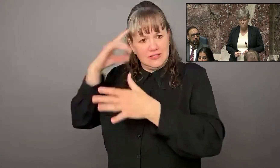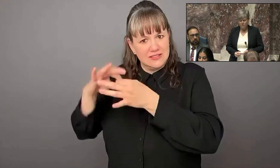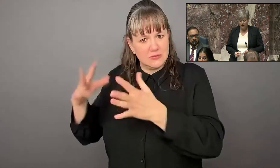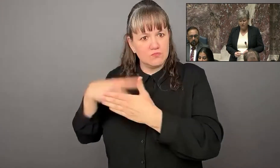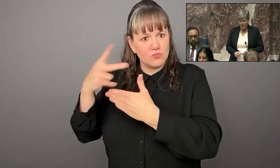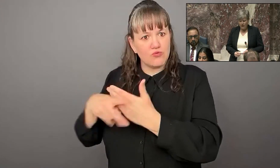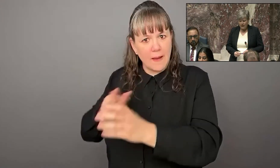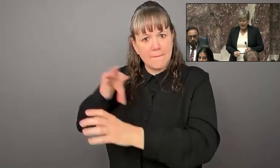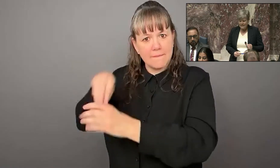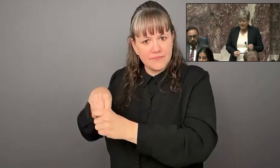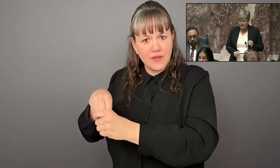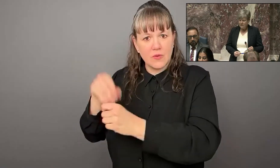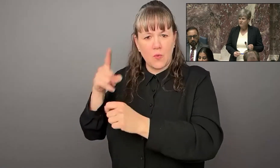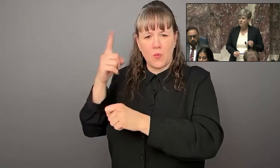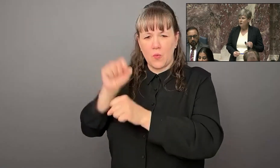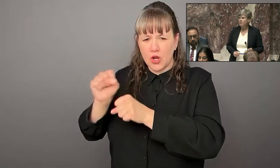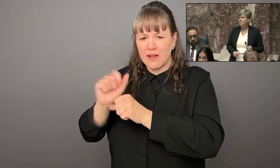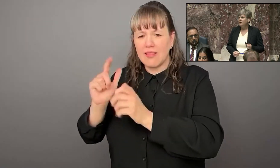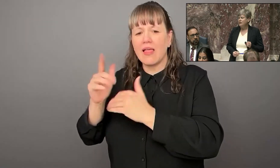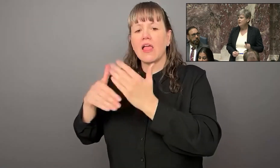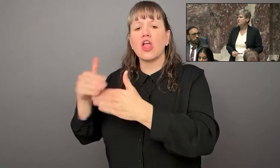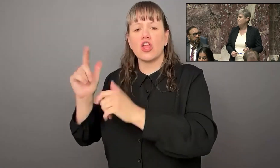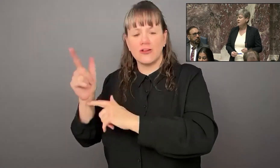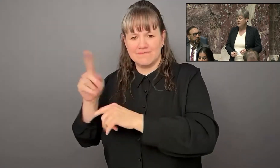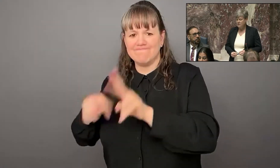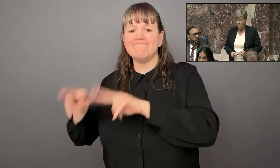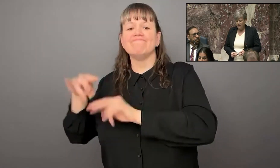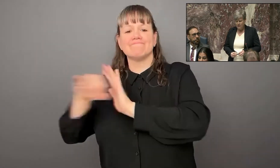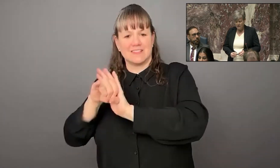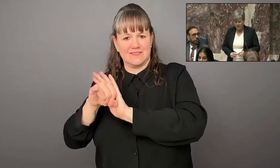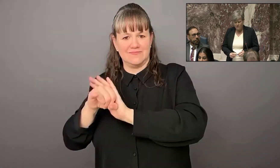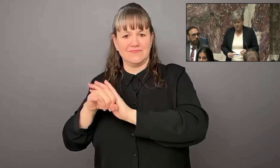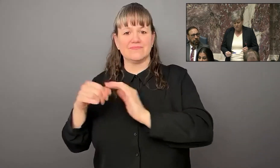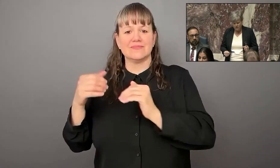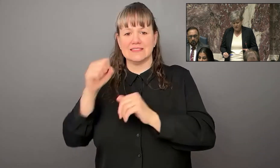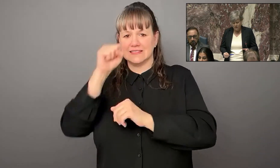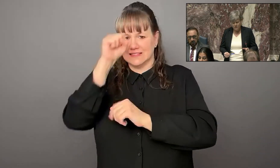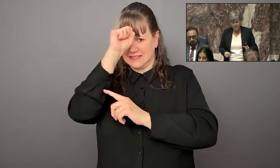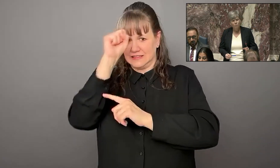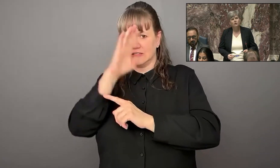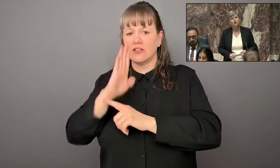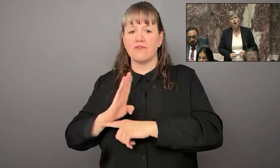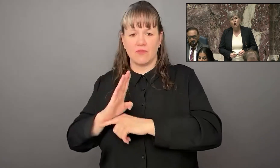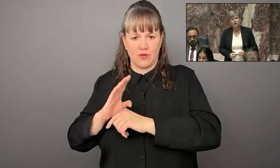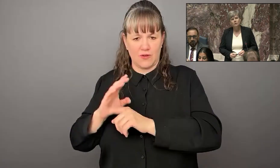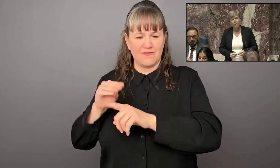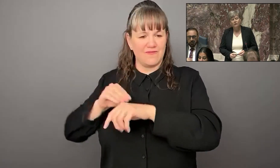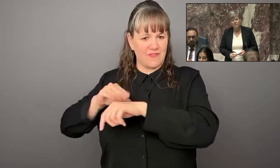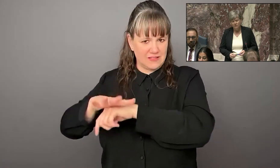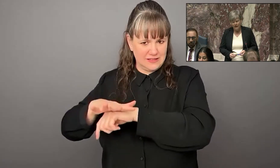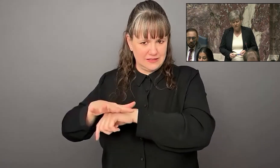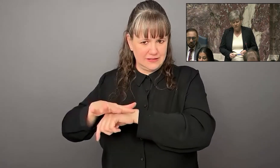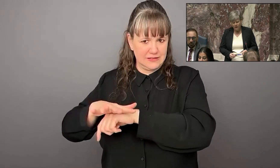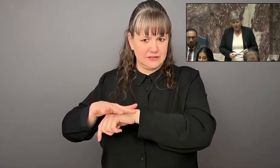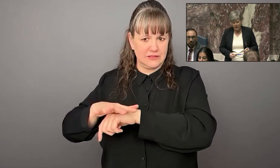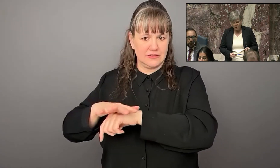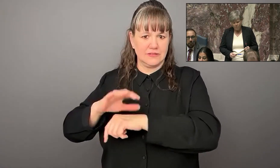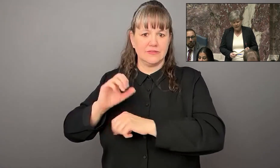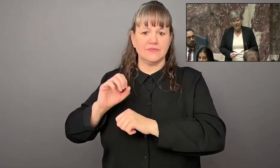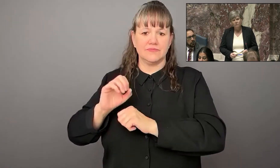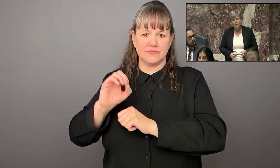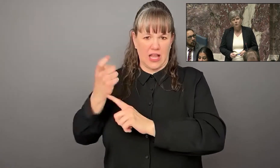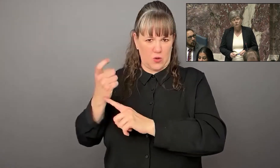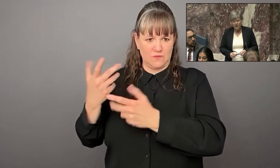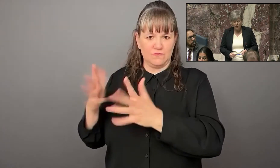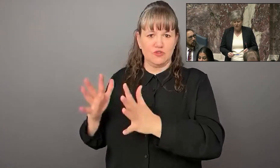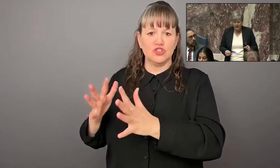disorder, Mr. Speaker. He says that the time he experienced in psychosis, with psychosis, marks the hardest part of his life, but